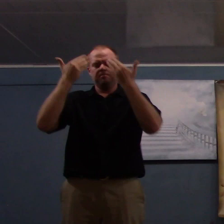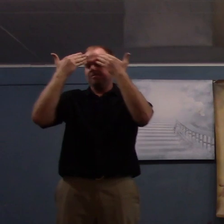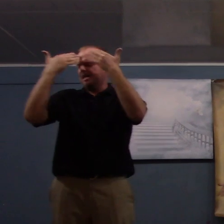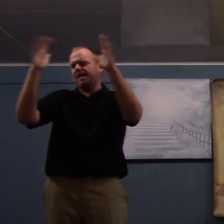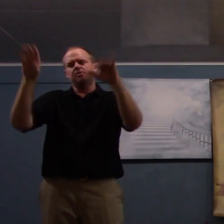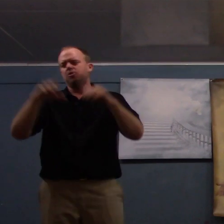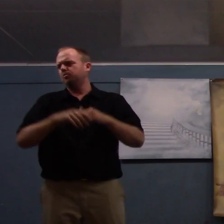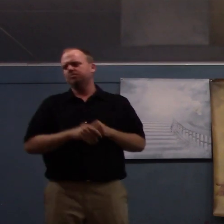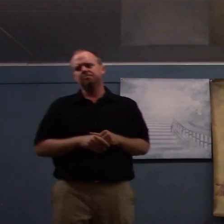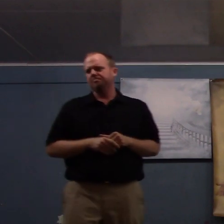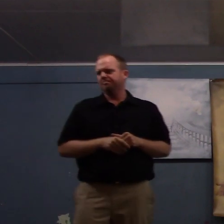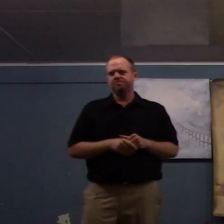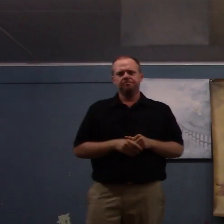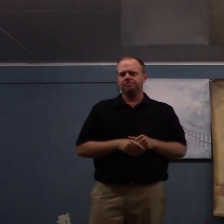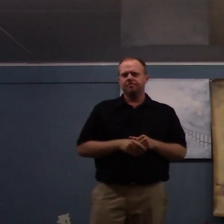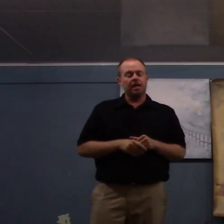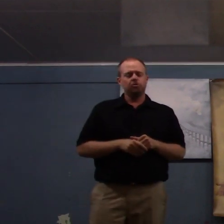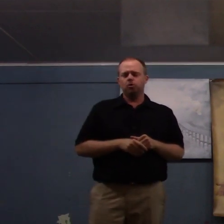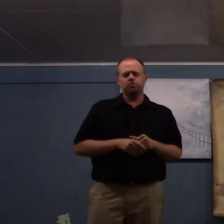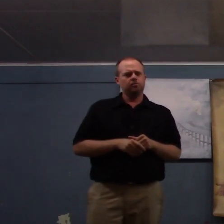If you're going to live tomorrow, I don't know.